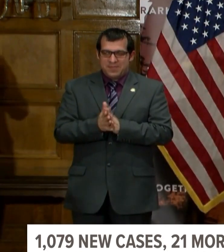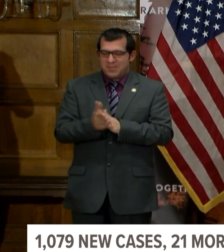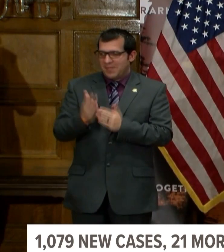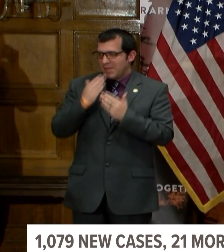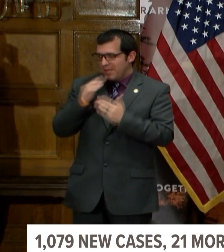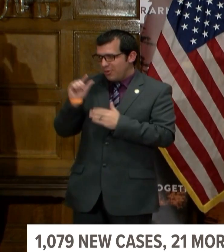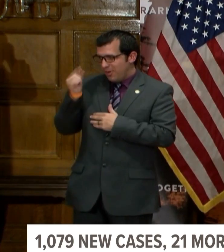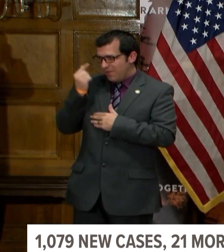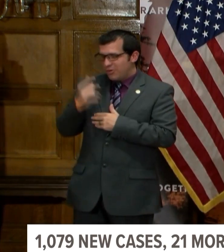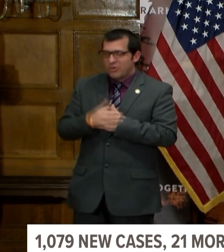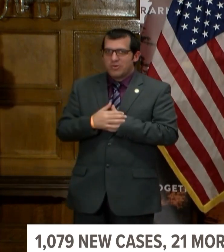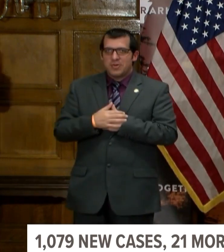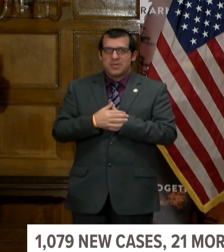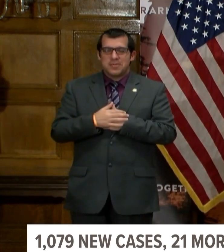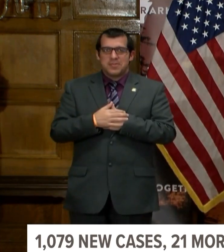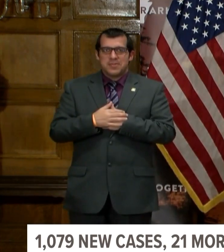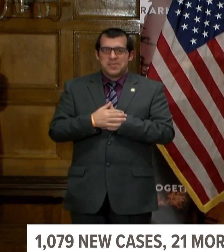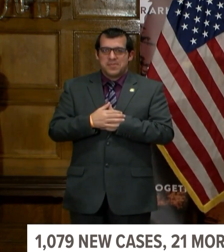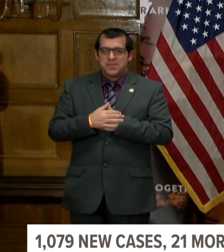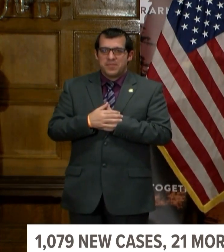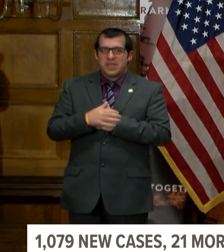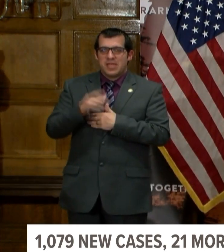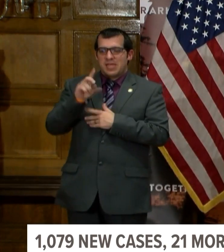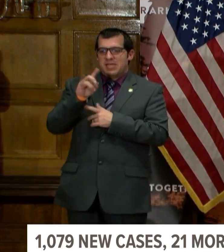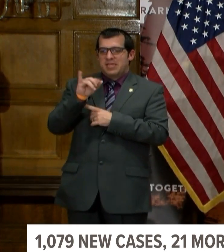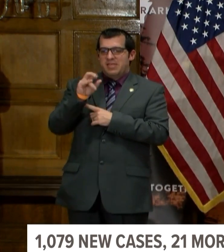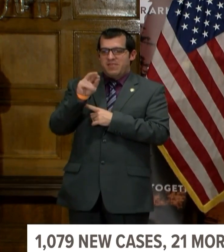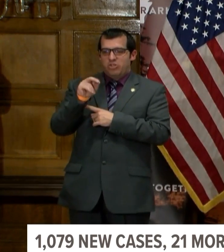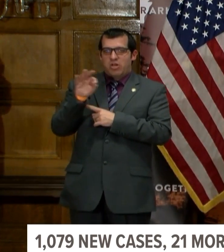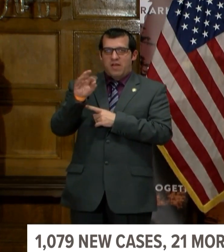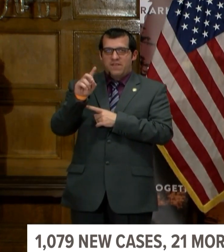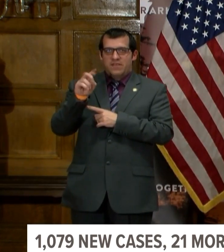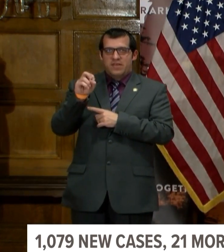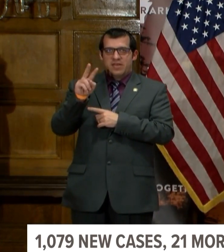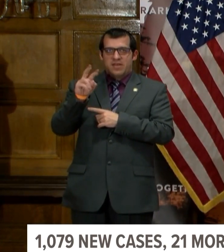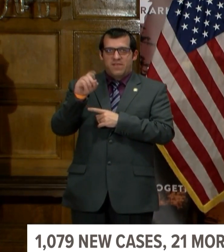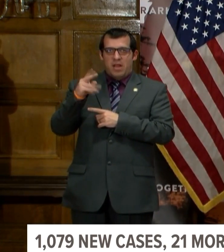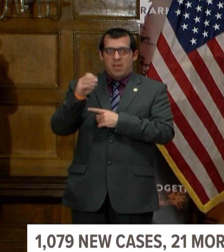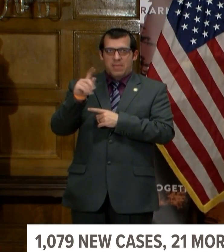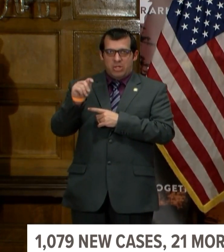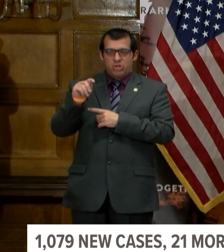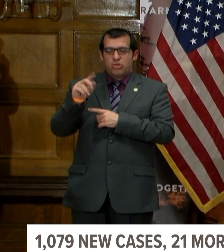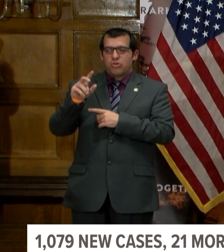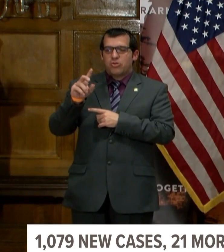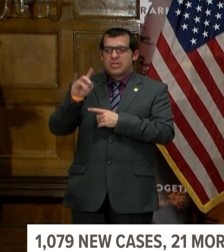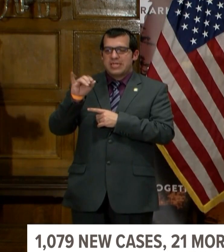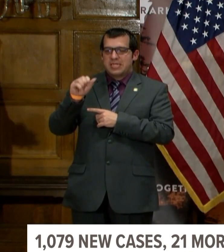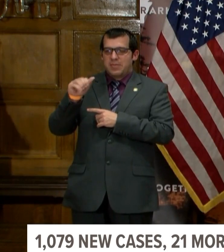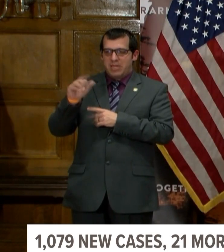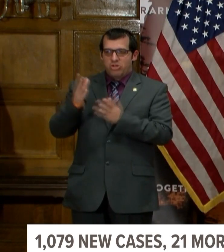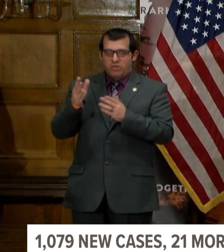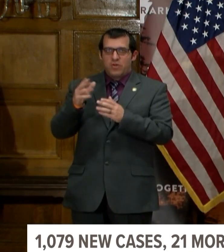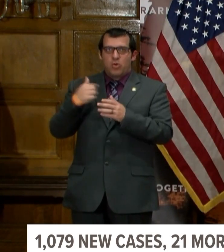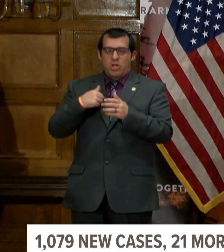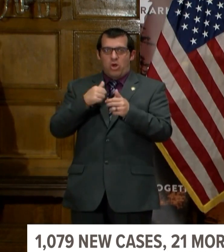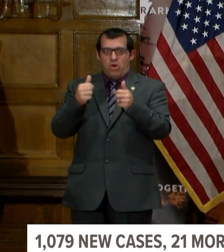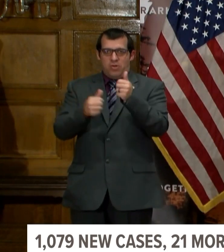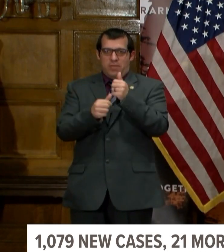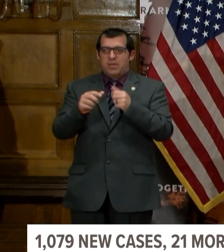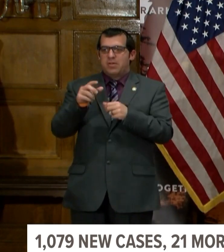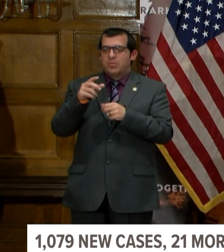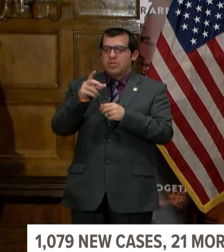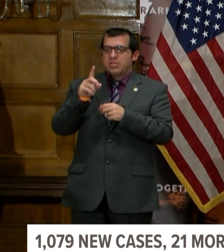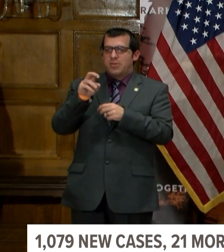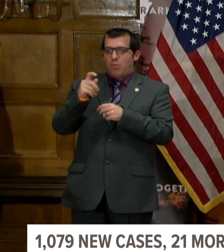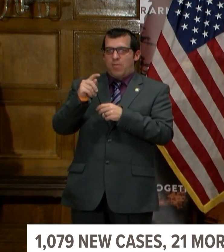Thank you, Governor. So the Division of Developmental Disability Services at the Department of Human Services, we are extremely